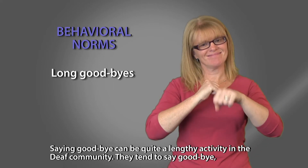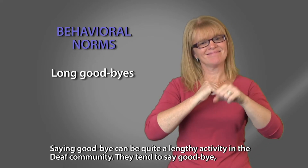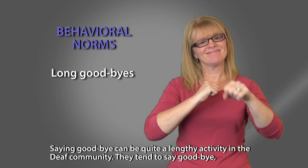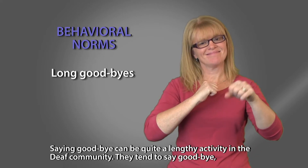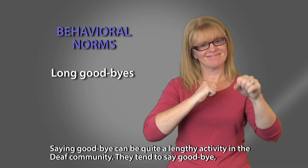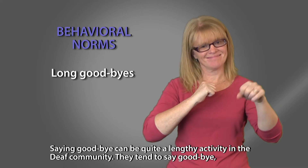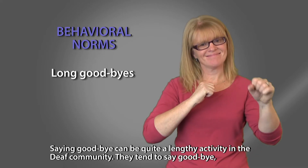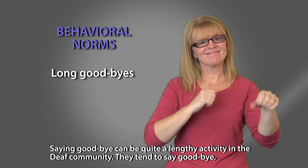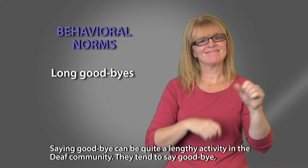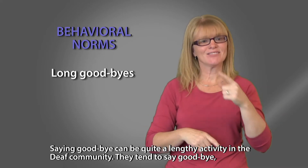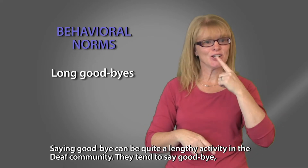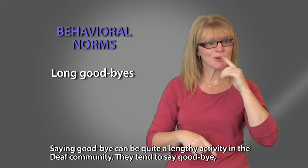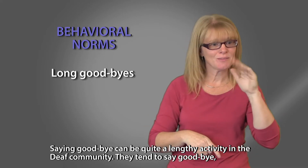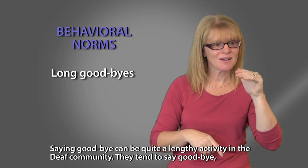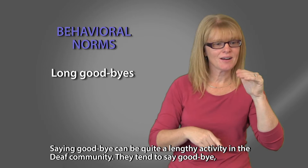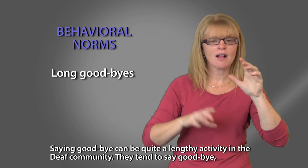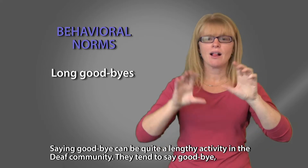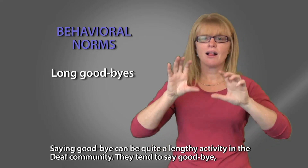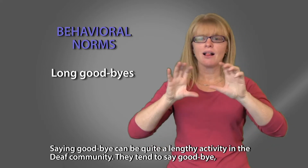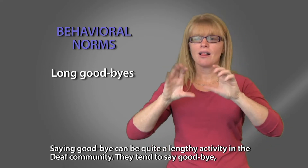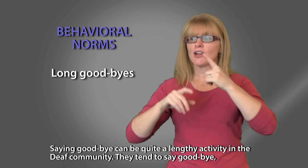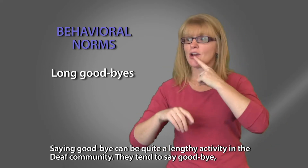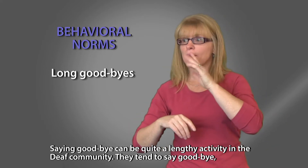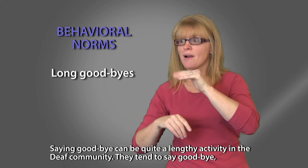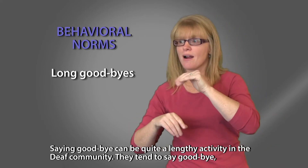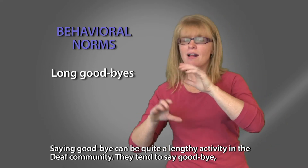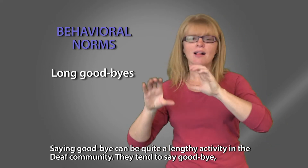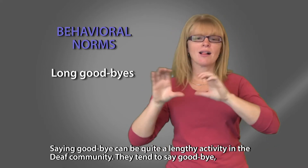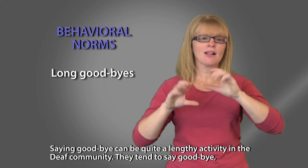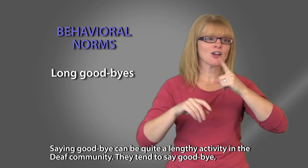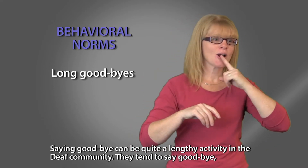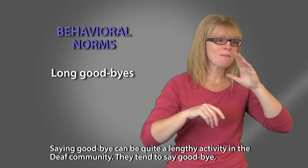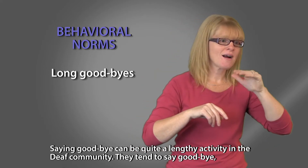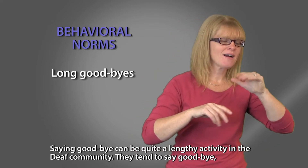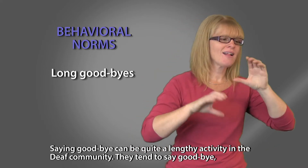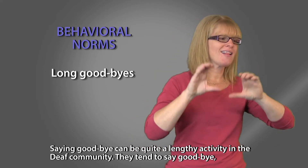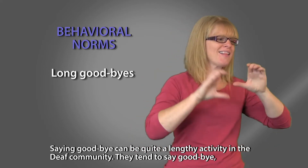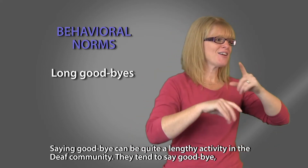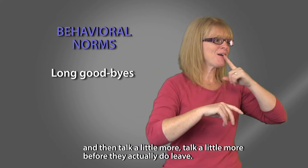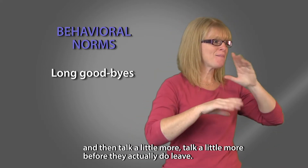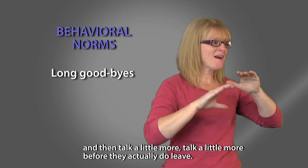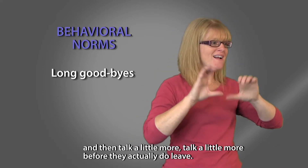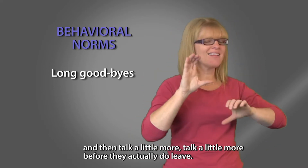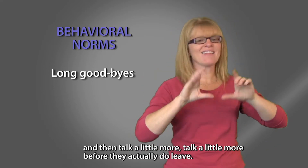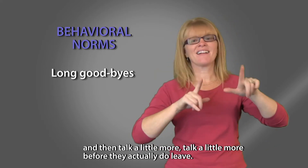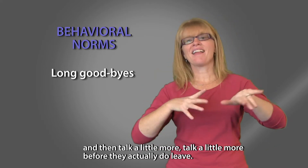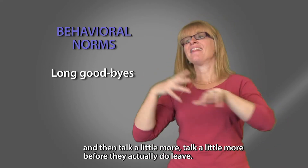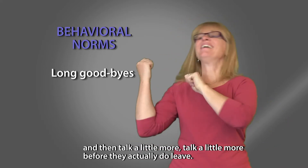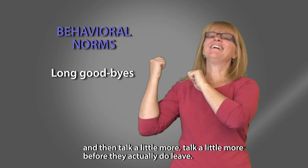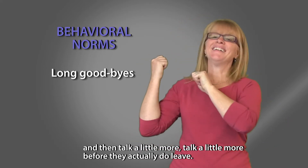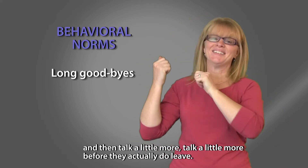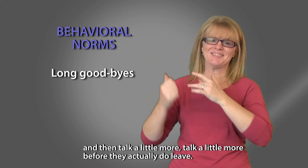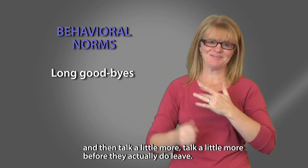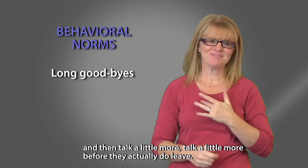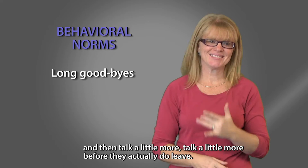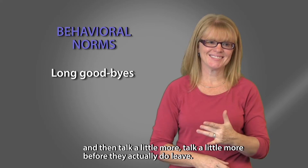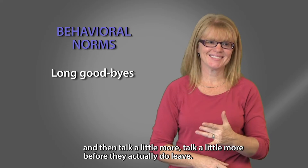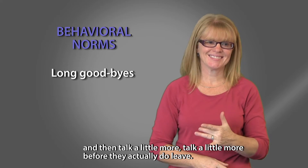Saying goodbye can be quite a lengthy activity in the deaf community. They tend to say goodbye and then talk a little more and talk a little more before